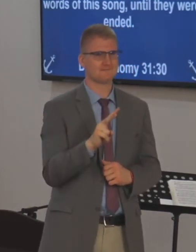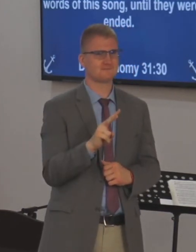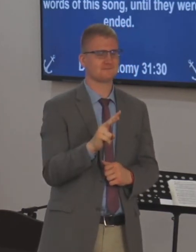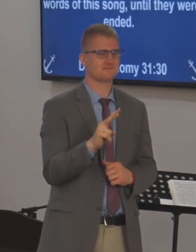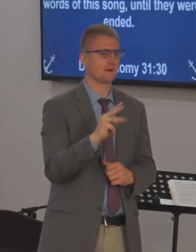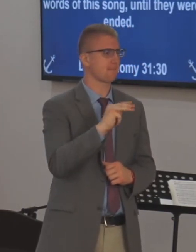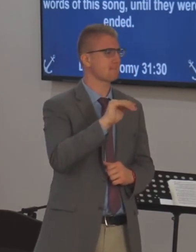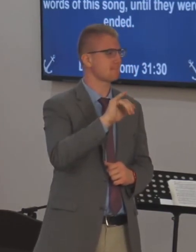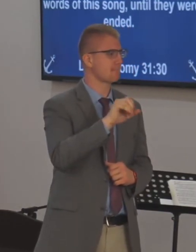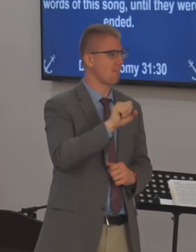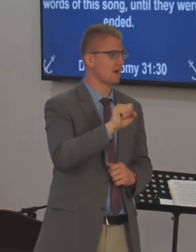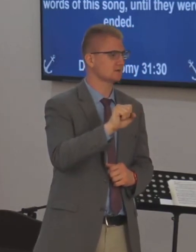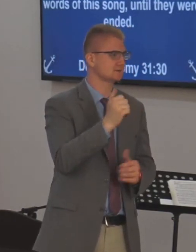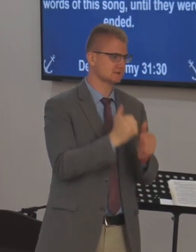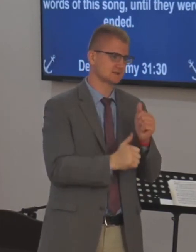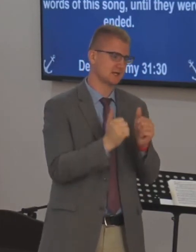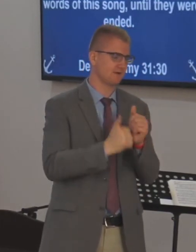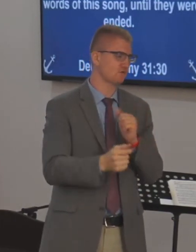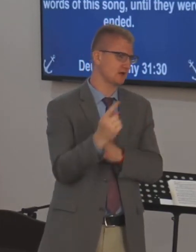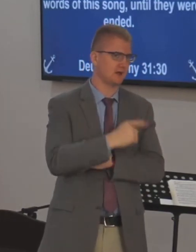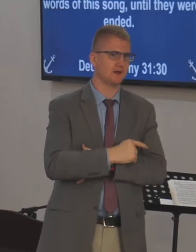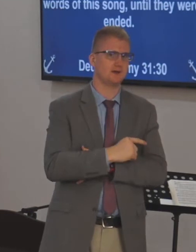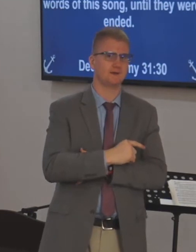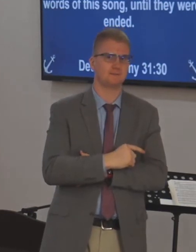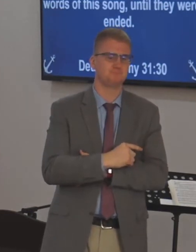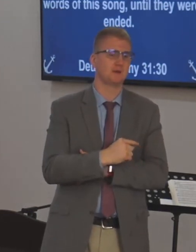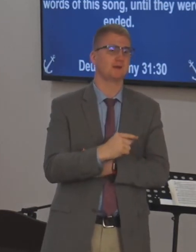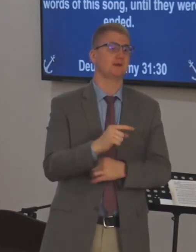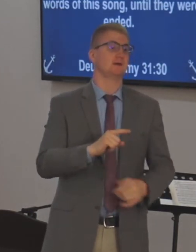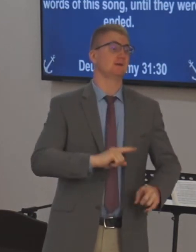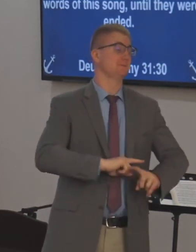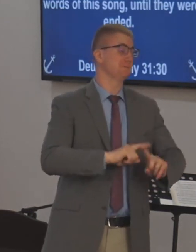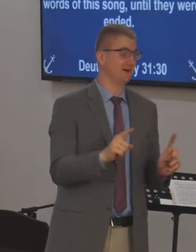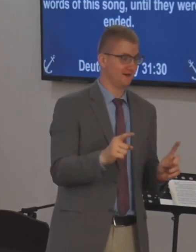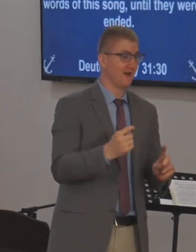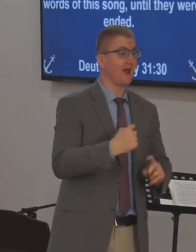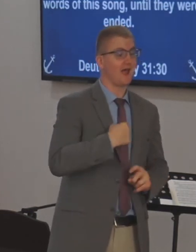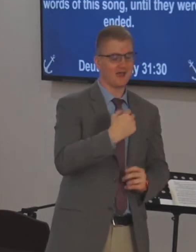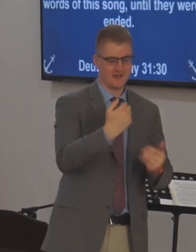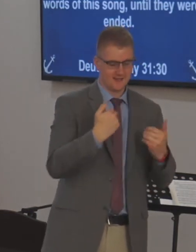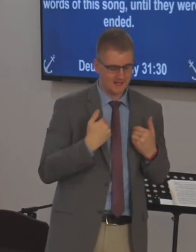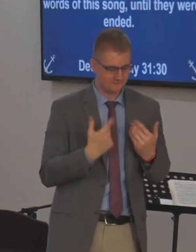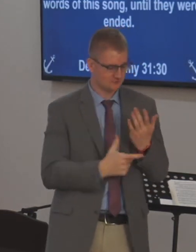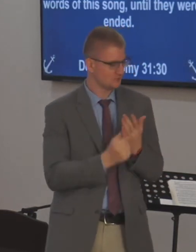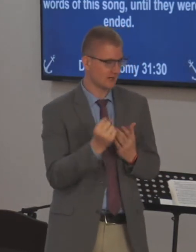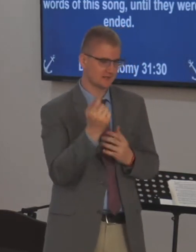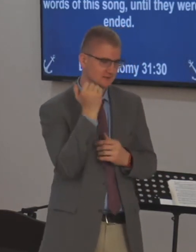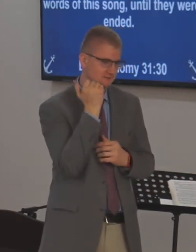in my pocket. I always have a track in my pocket. If you show up on that, and that Genesee River,